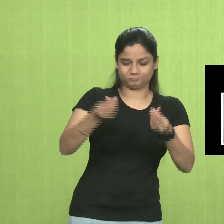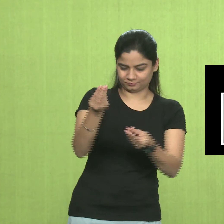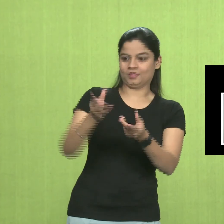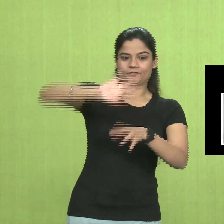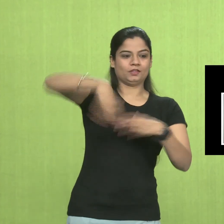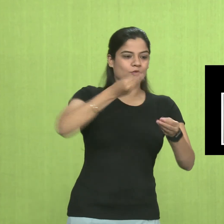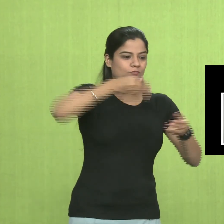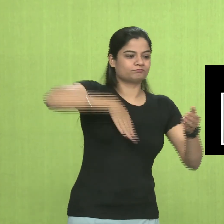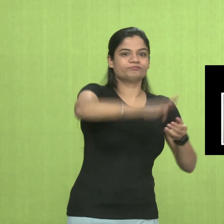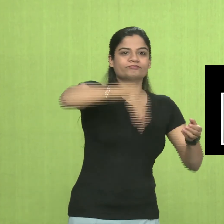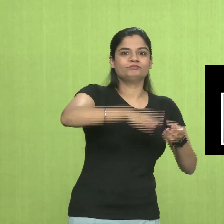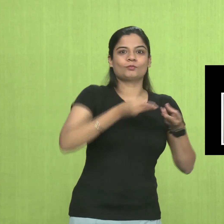for pre-preparation.